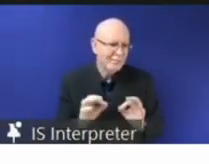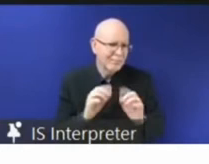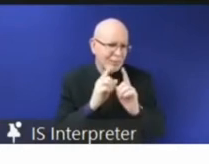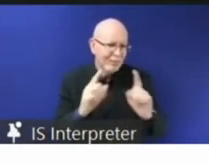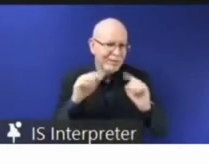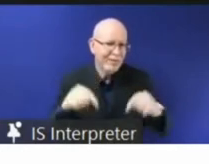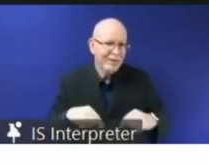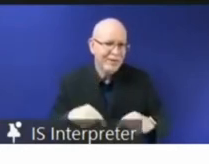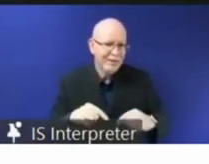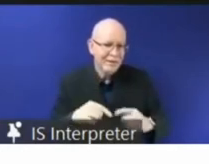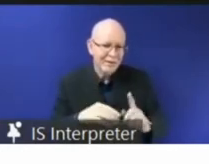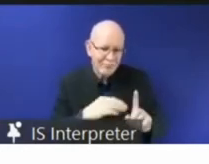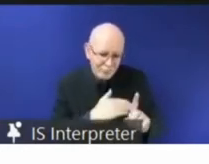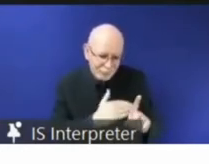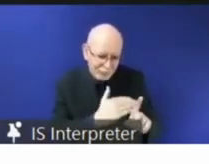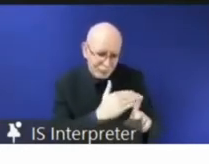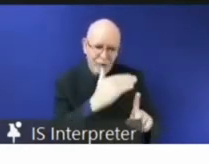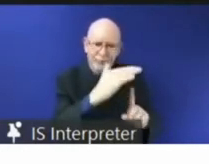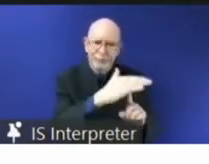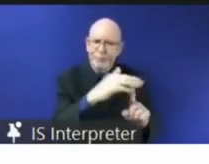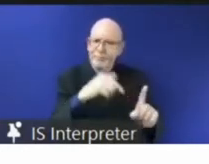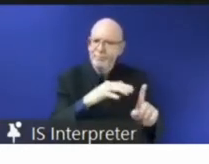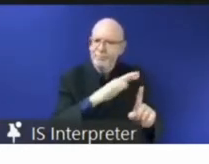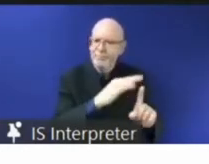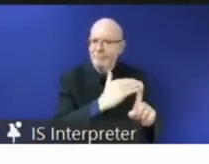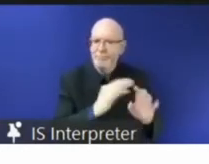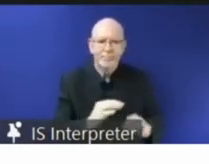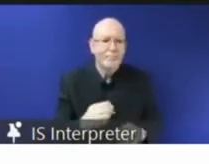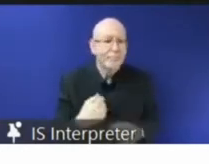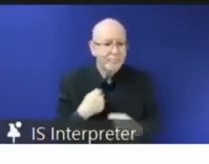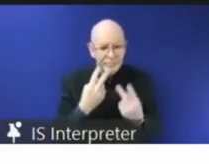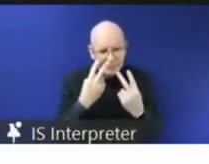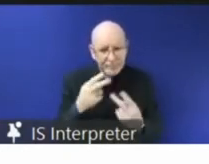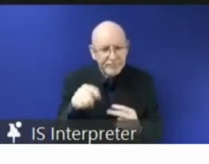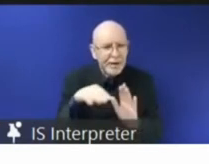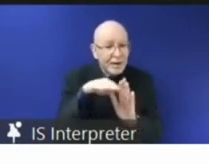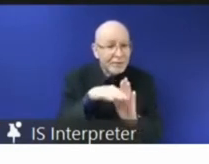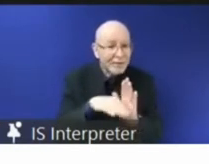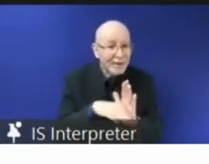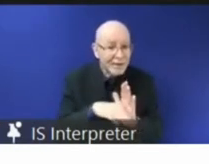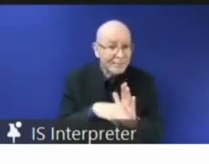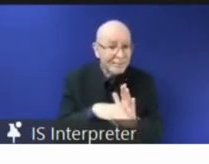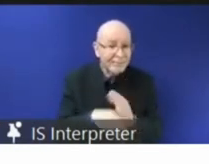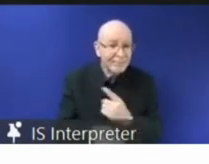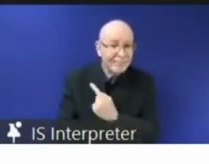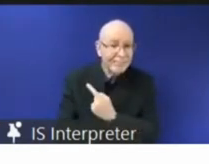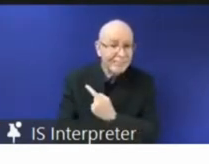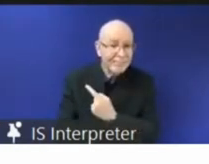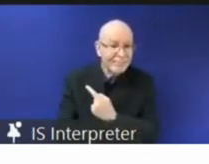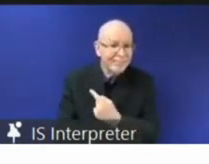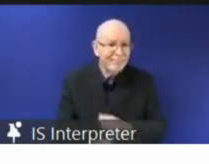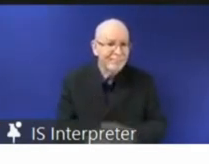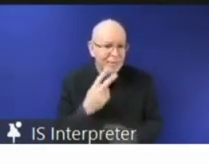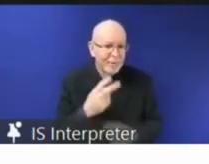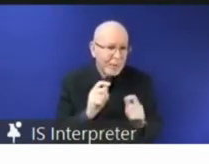short films after him. Also, we have distinguished panel that I will introduce whenever they are their